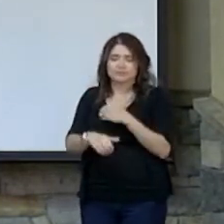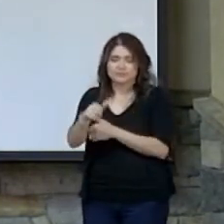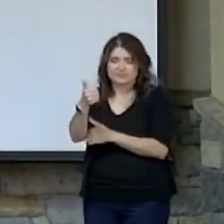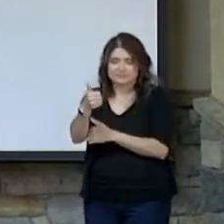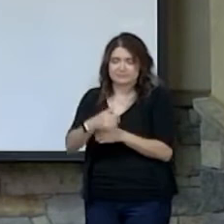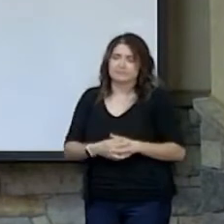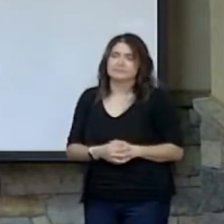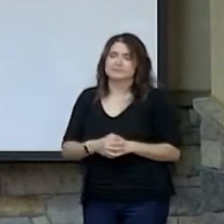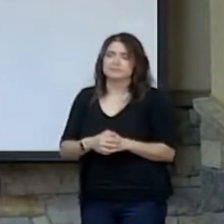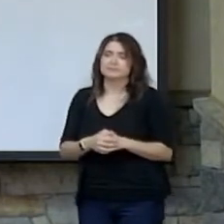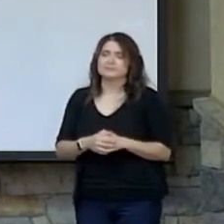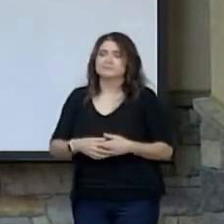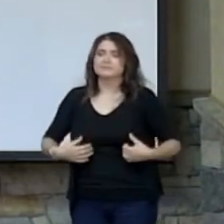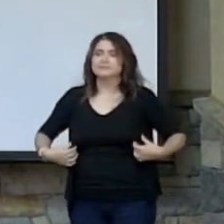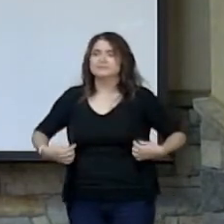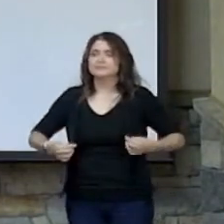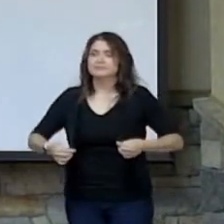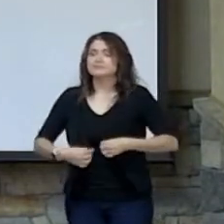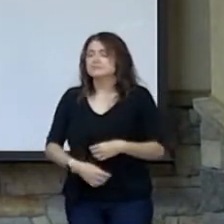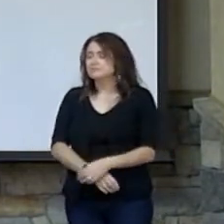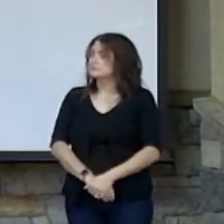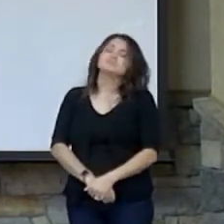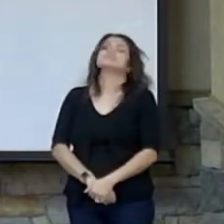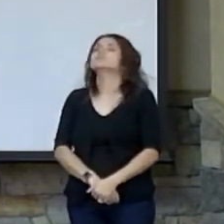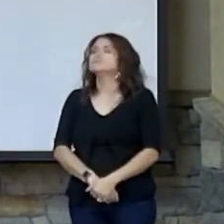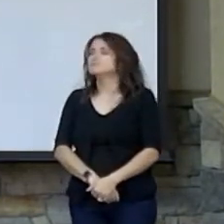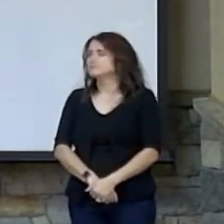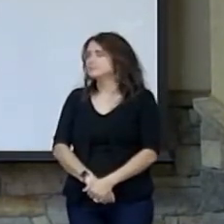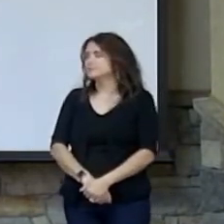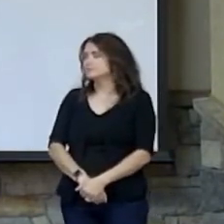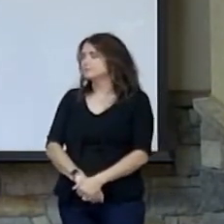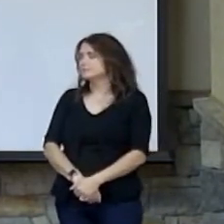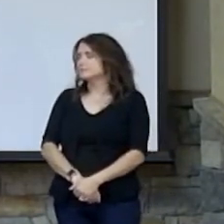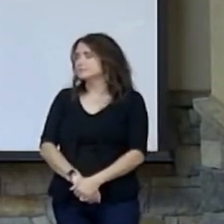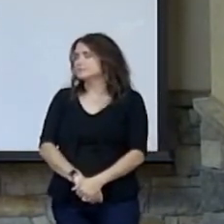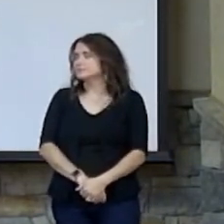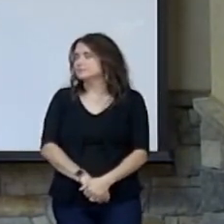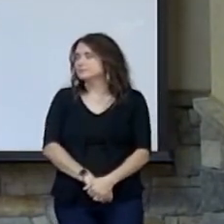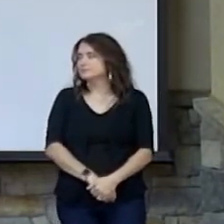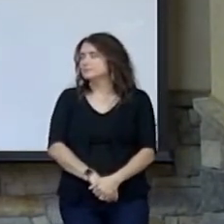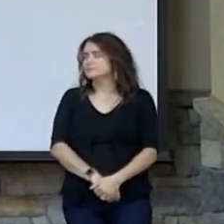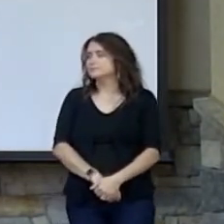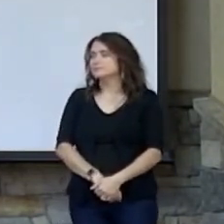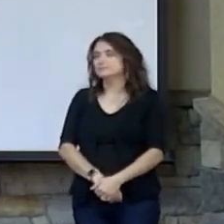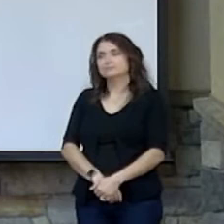I